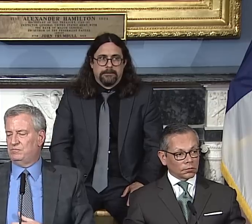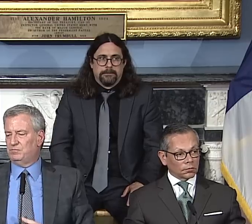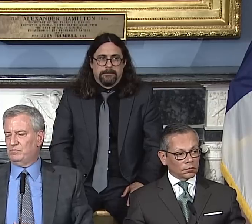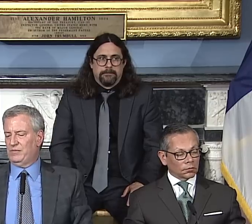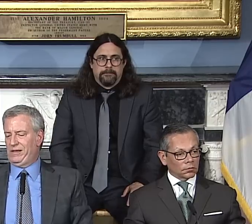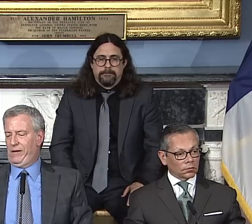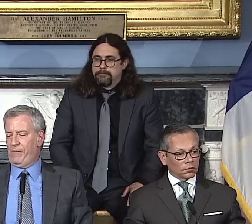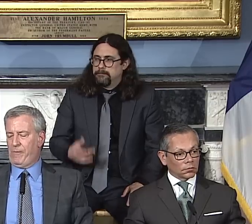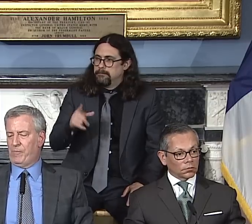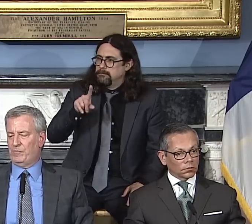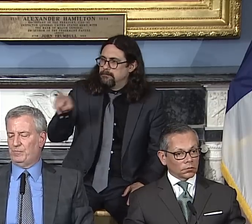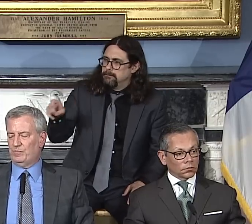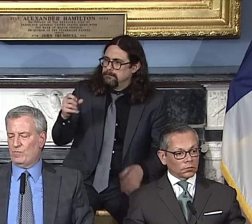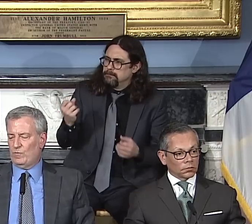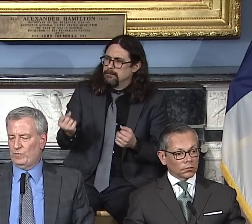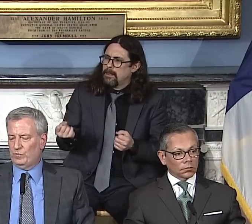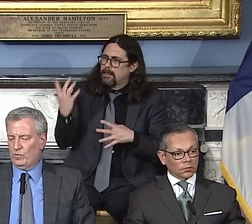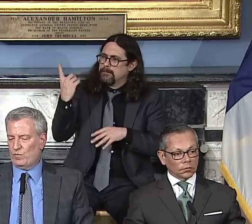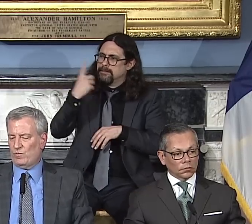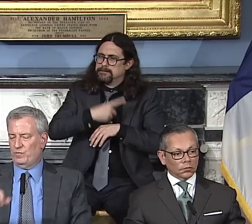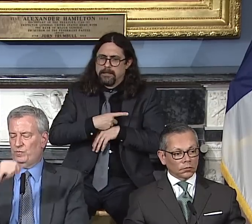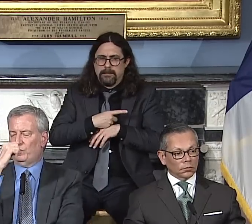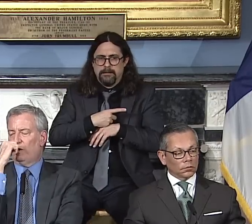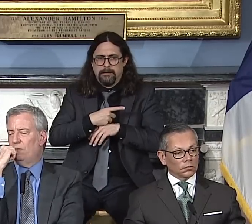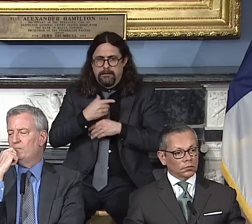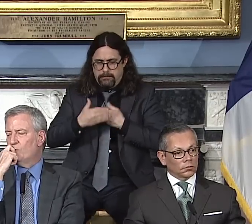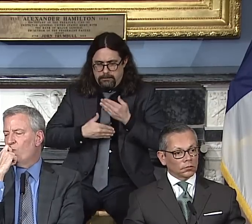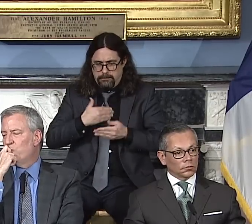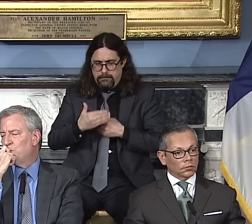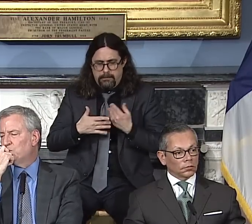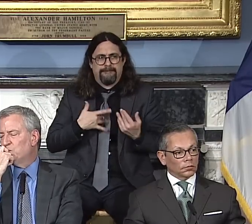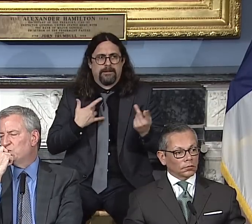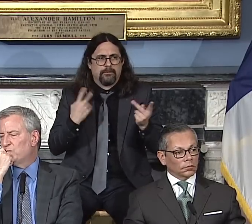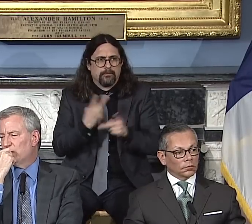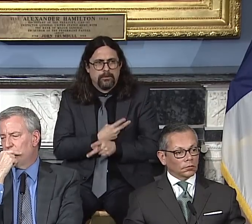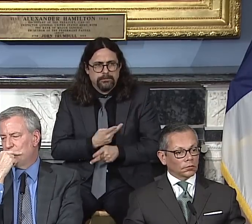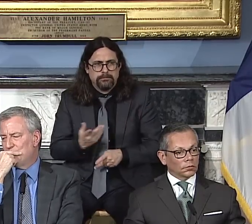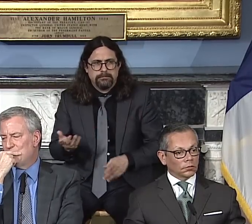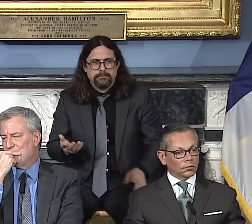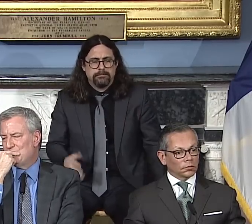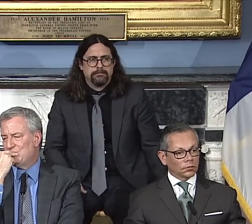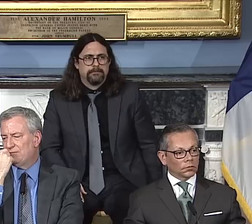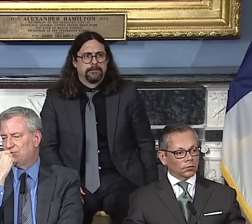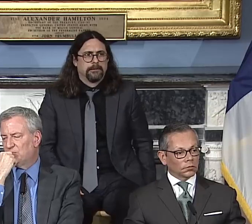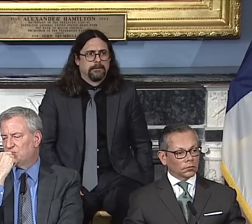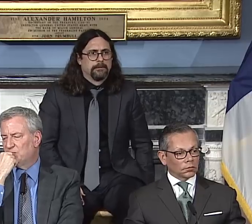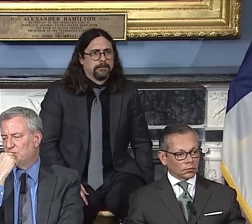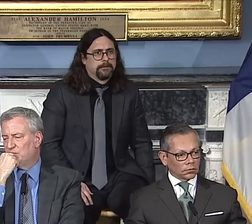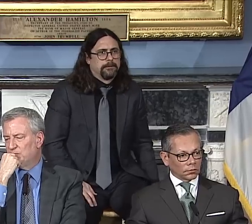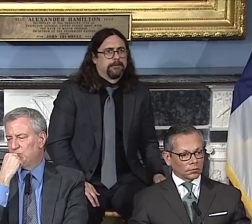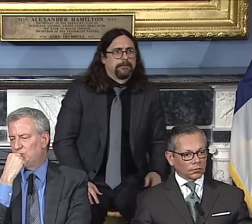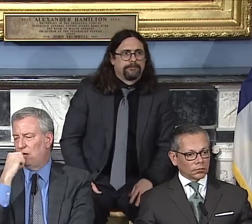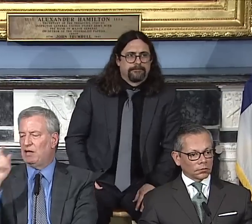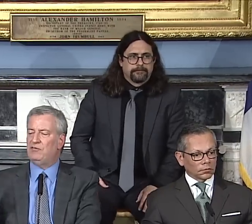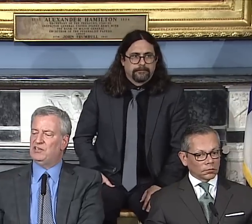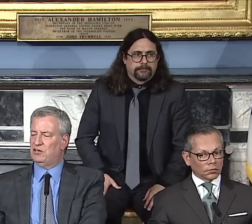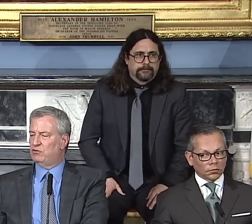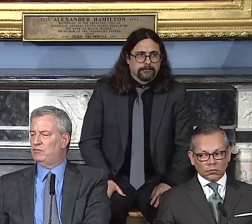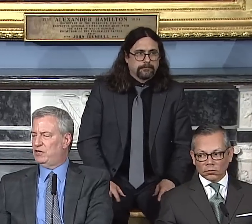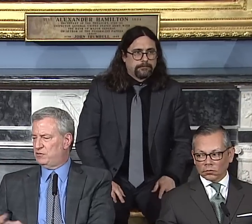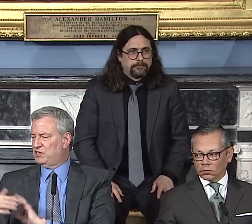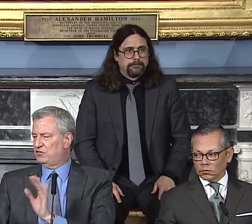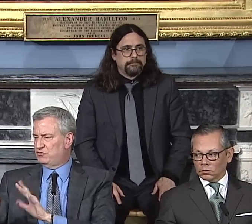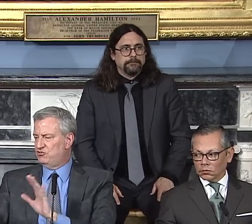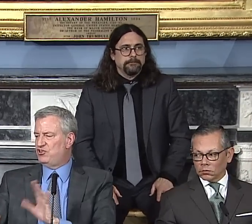what the trajectory is, people will become symptomatic as early as 2 days from being exposed. I'm not even